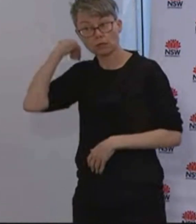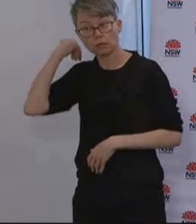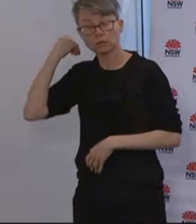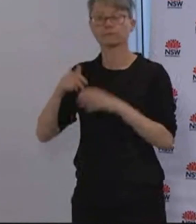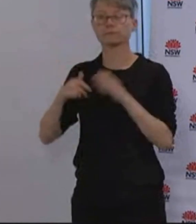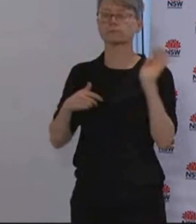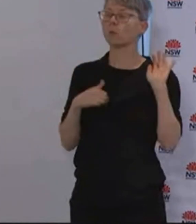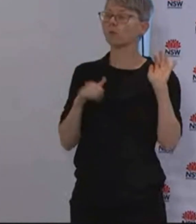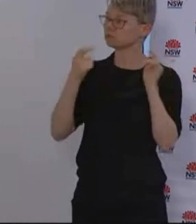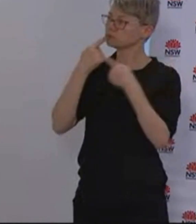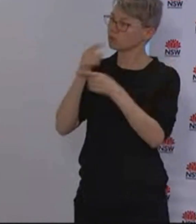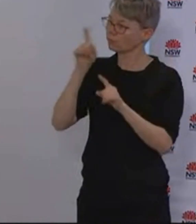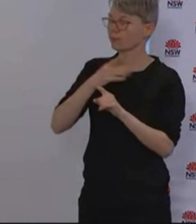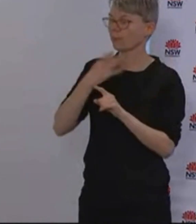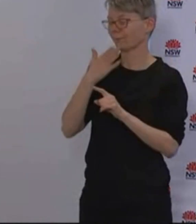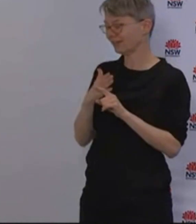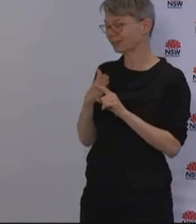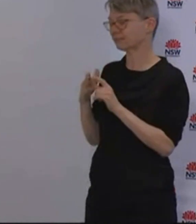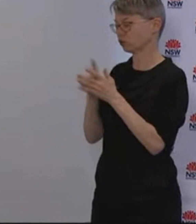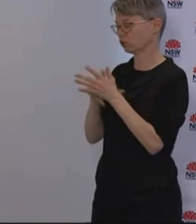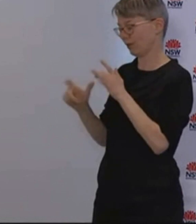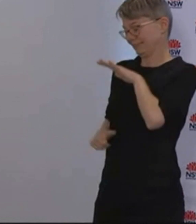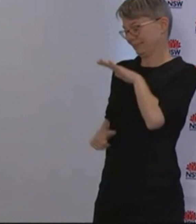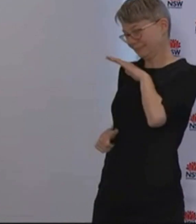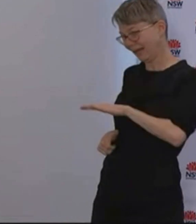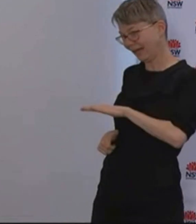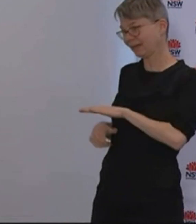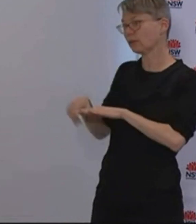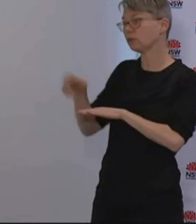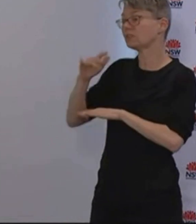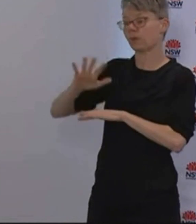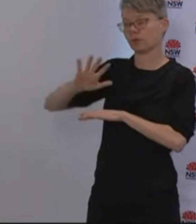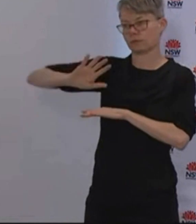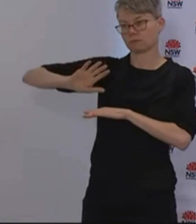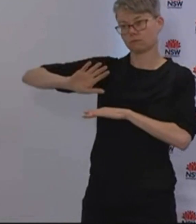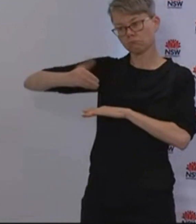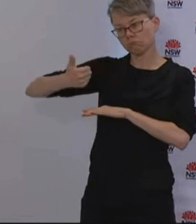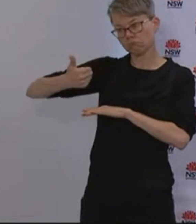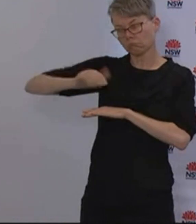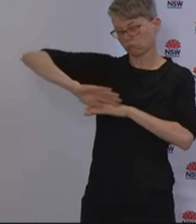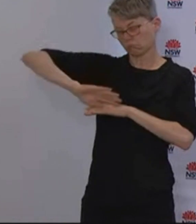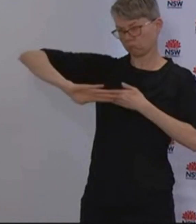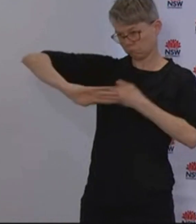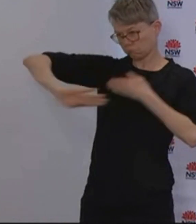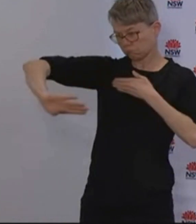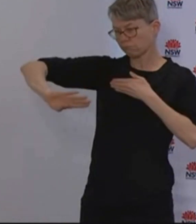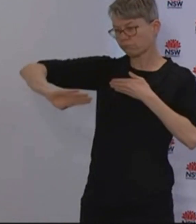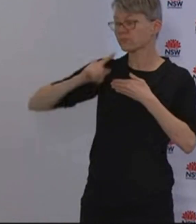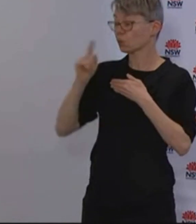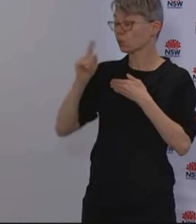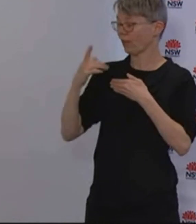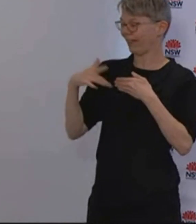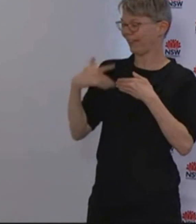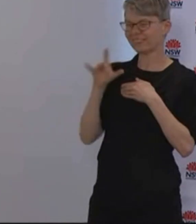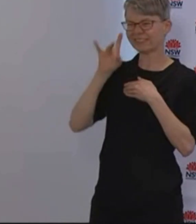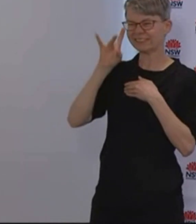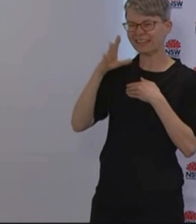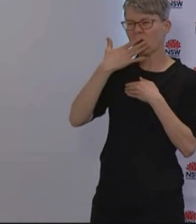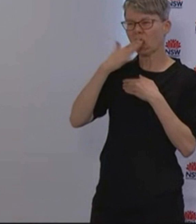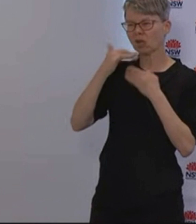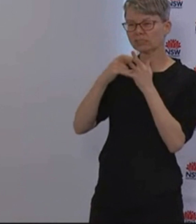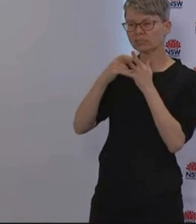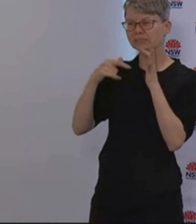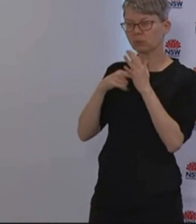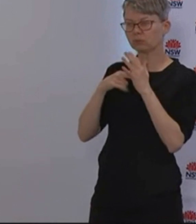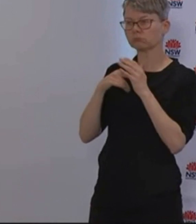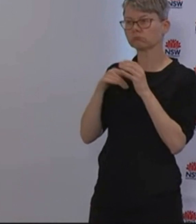requested that people out in turn for the hotspot areas were not travelling and were requested to self-isolate.